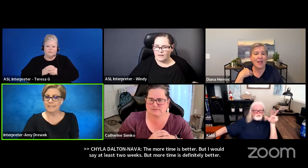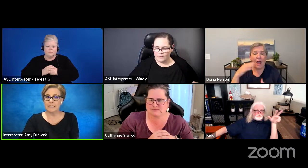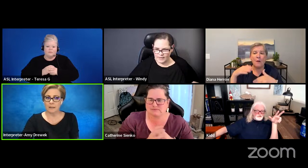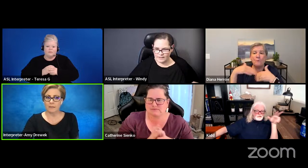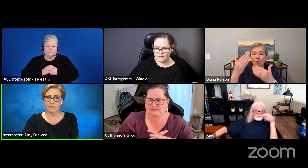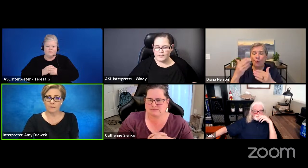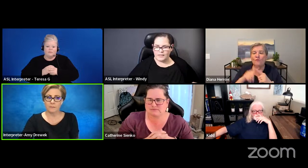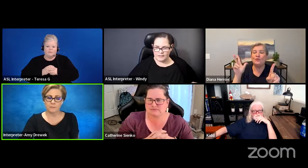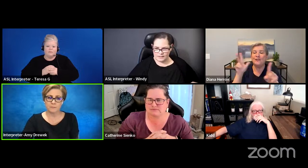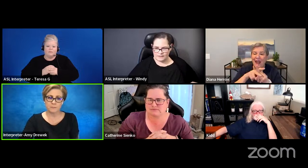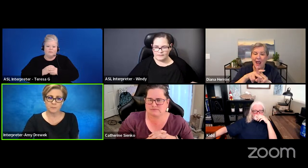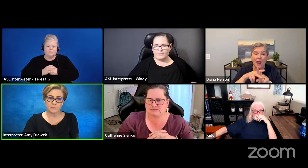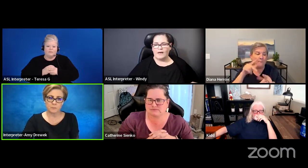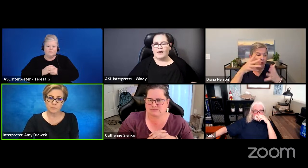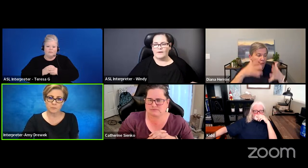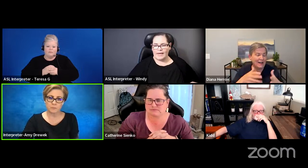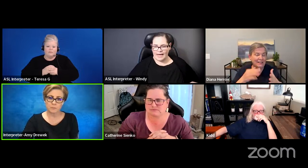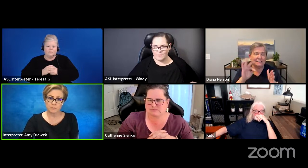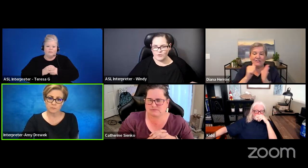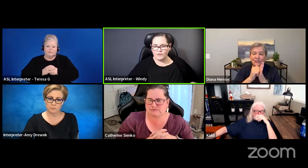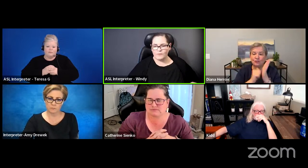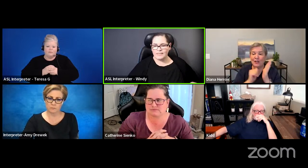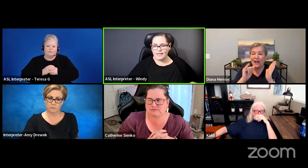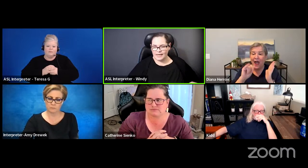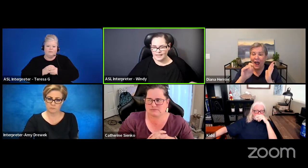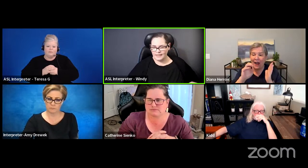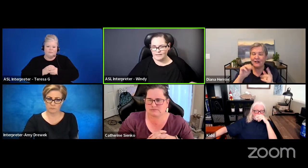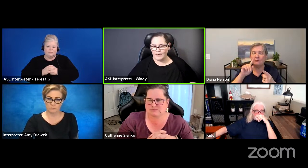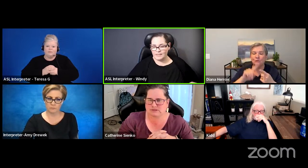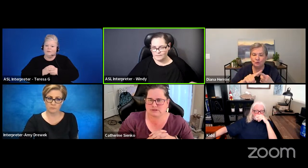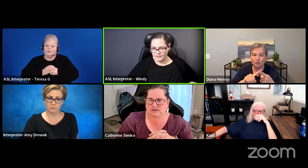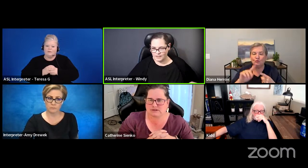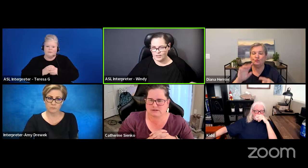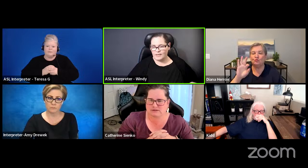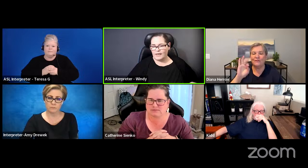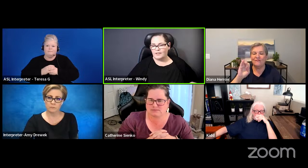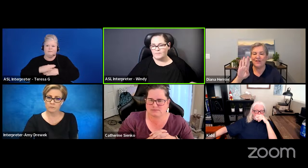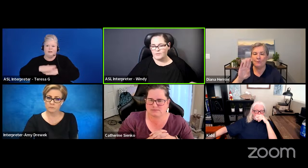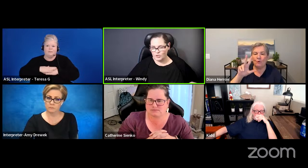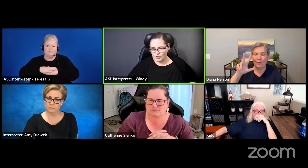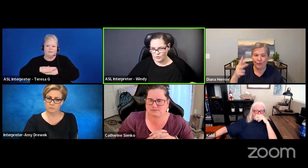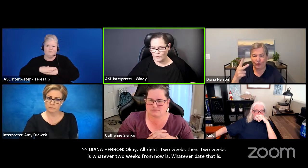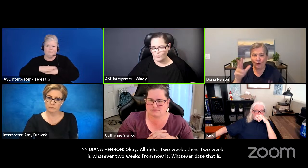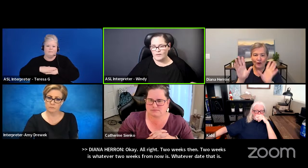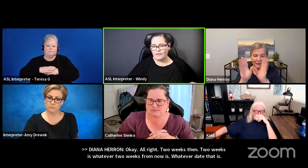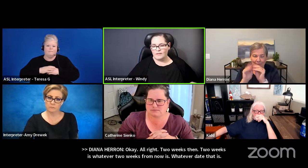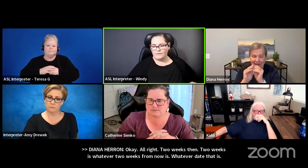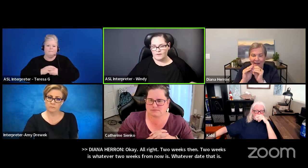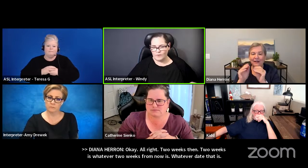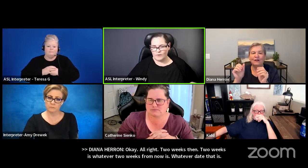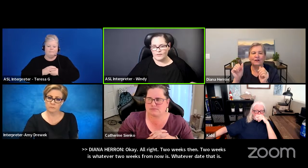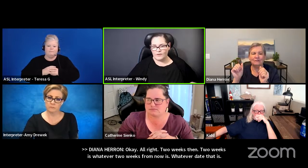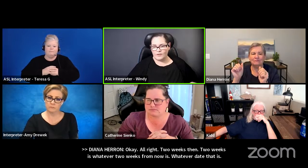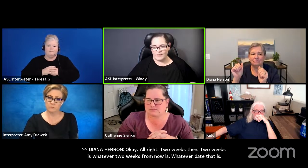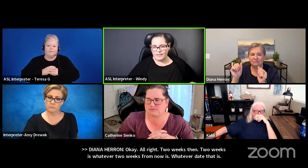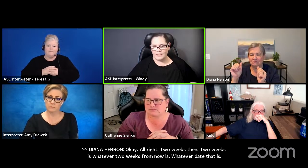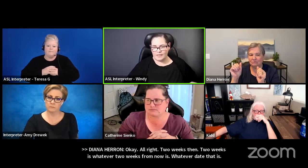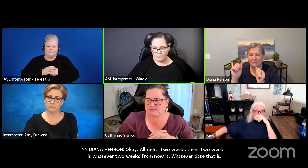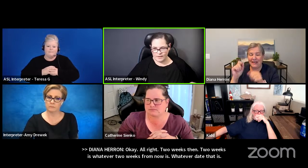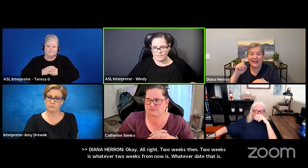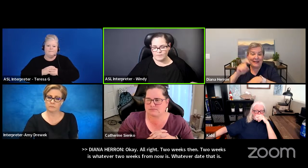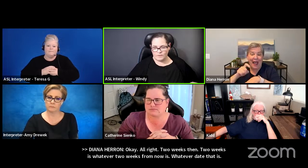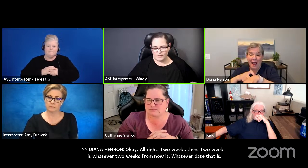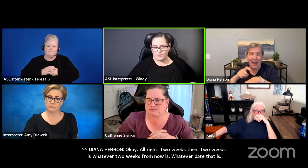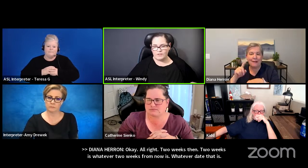That is the Okay, the 29th. Okay, I move to assign the rest of the agenda items to the February 3rd